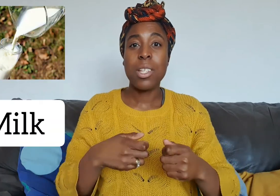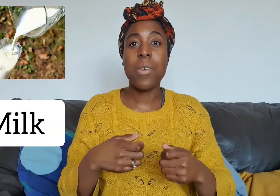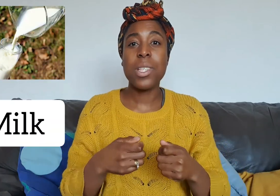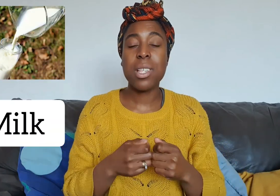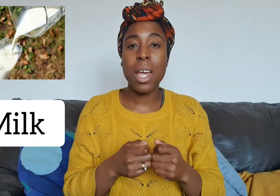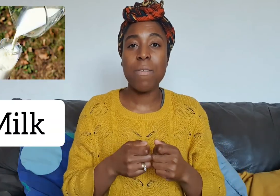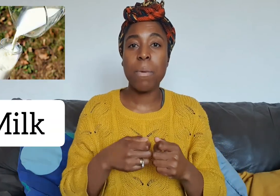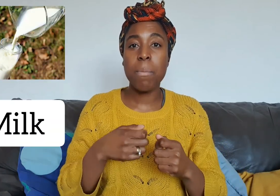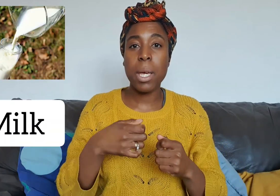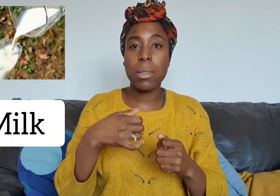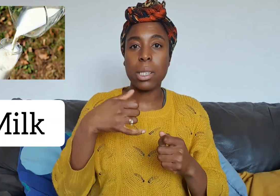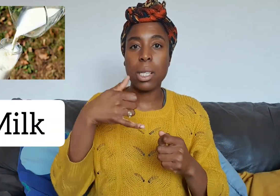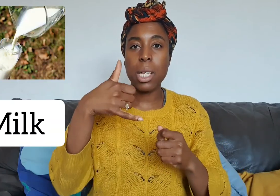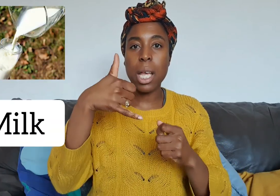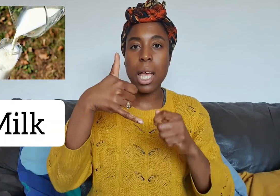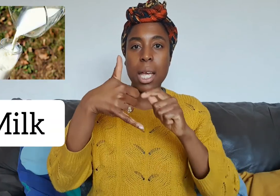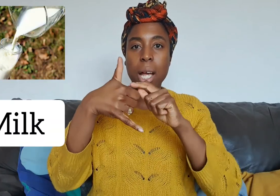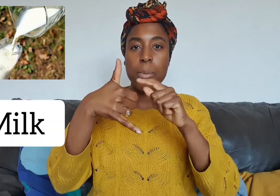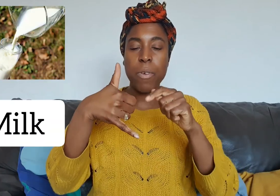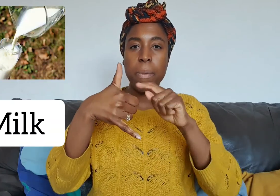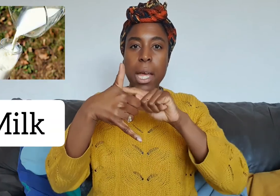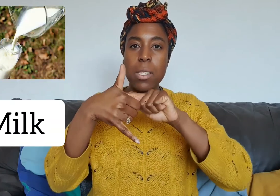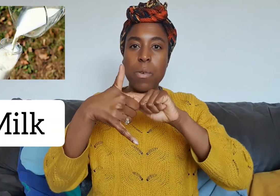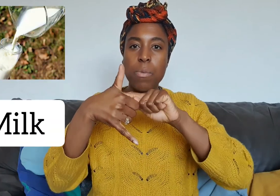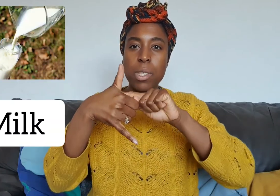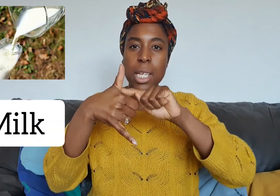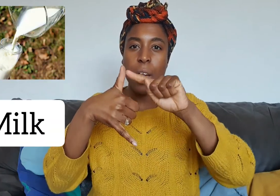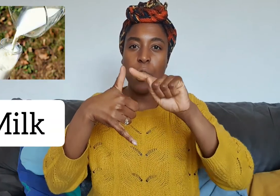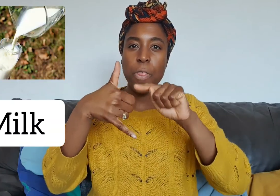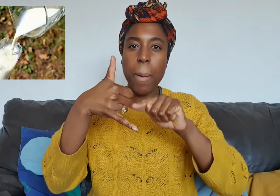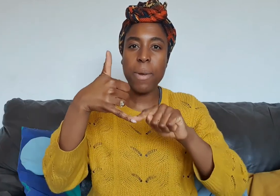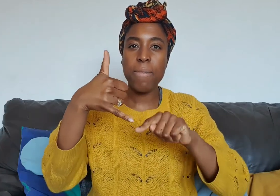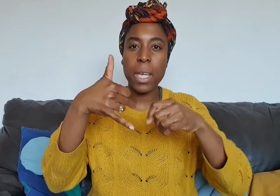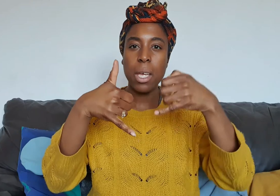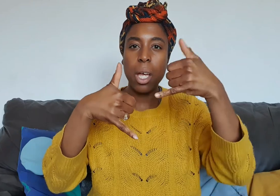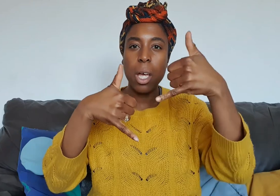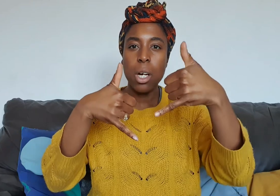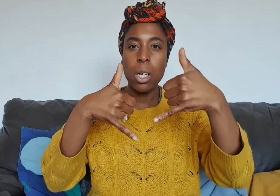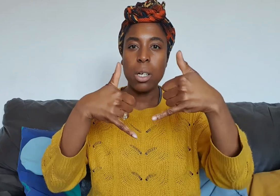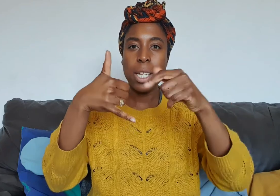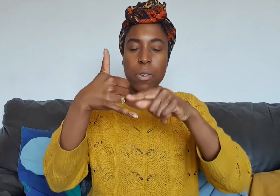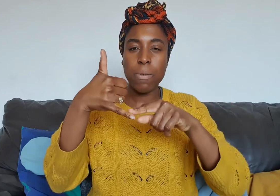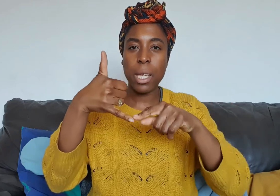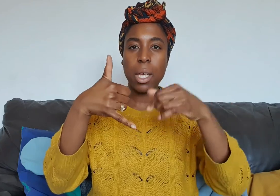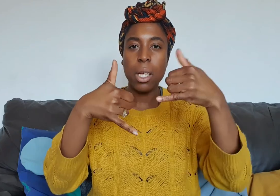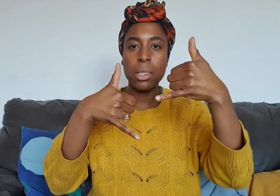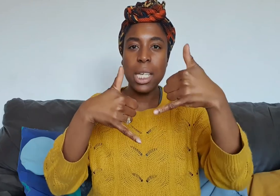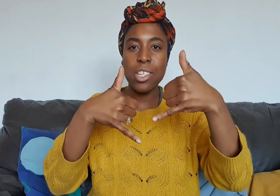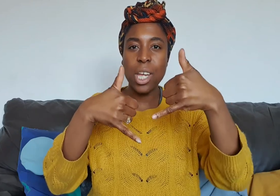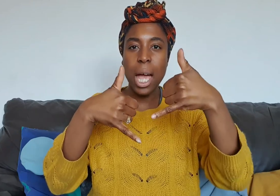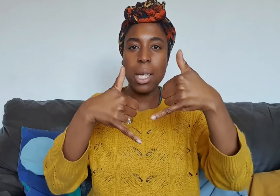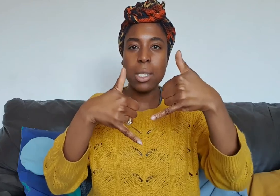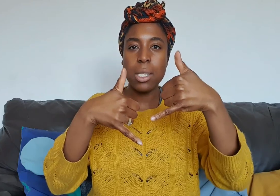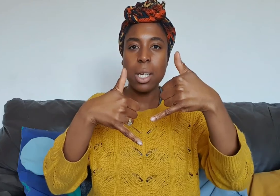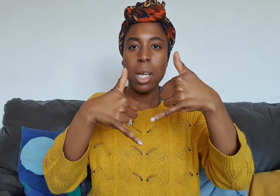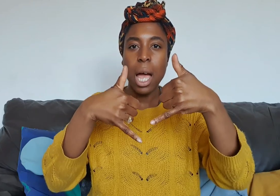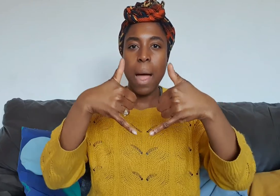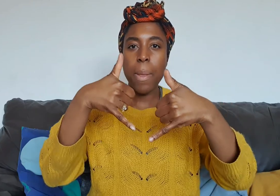the sign for milk comes from that. So stick out your thumb and finger, little finger, on each hand, and then